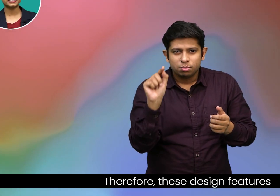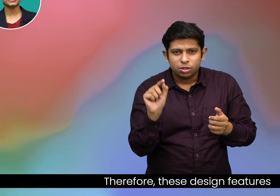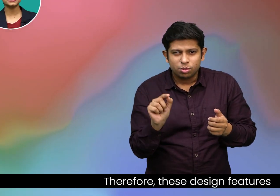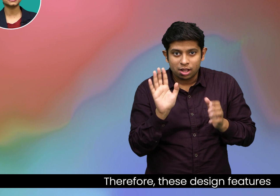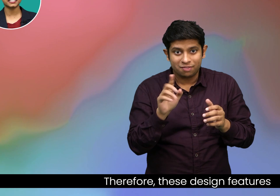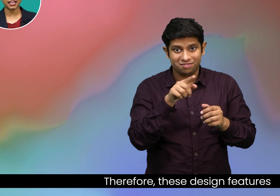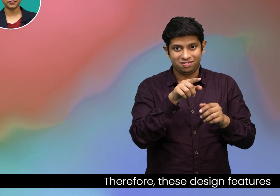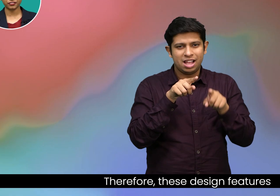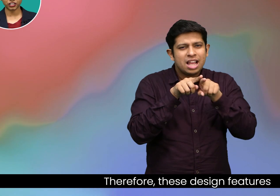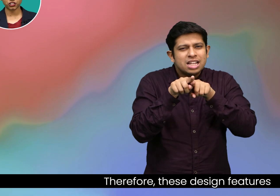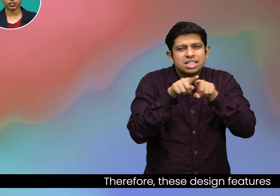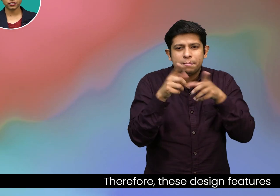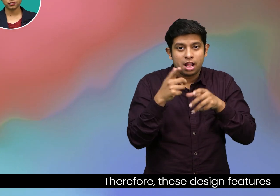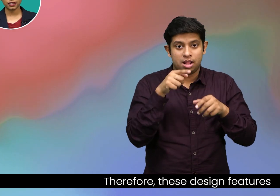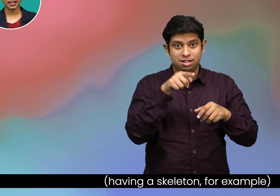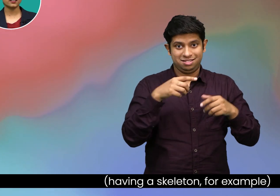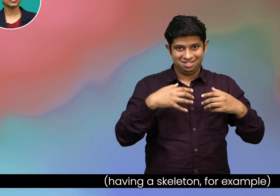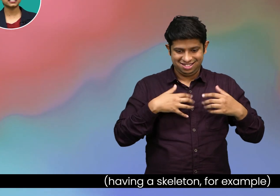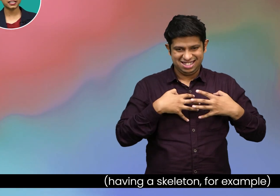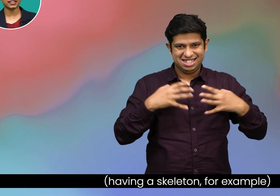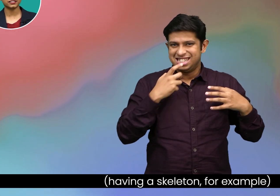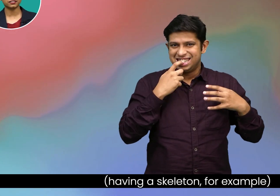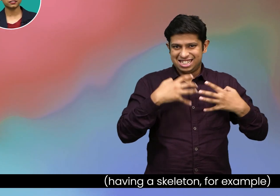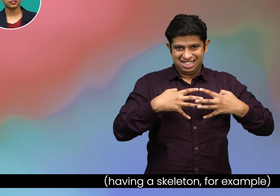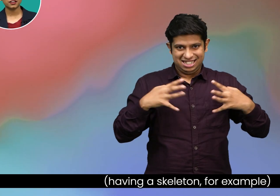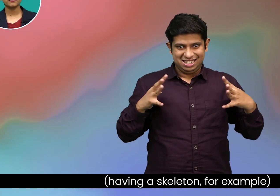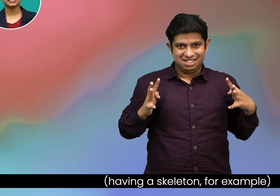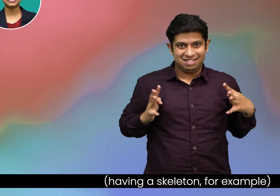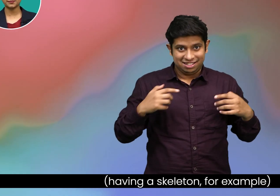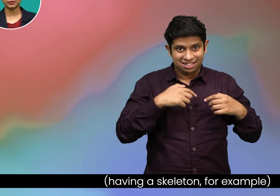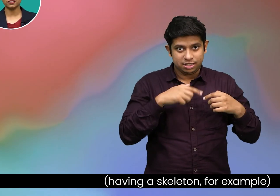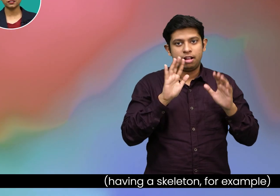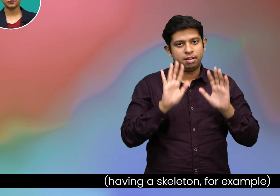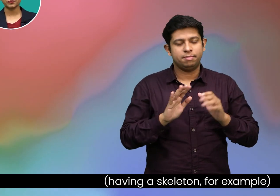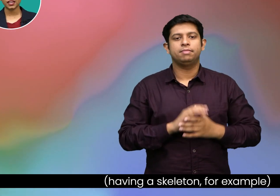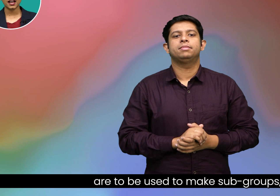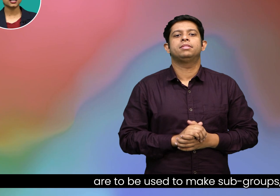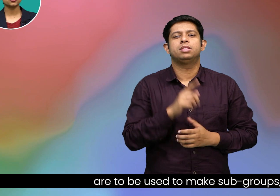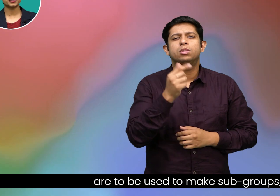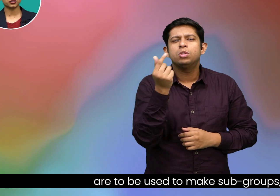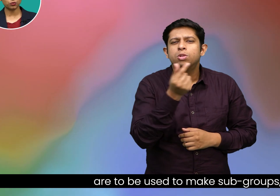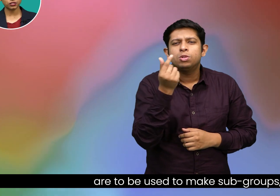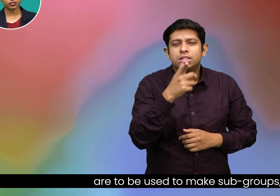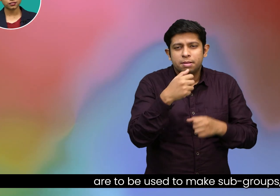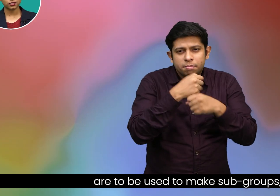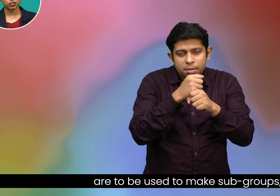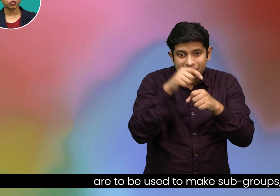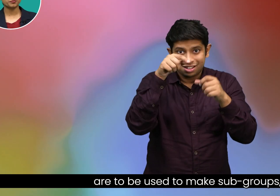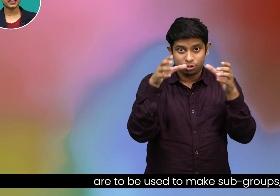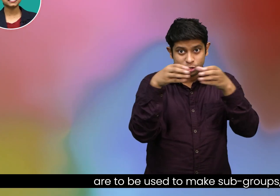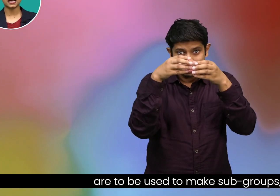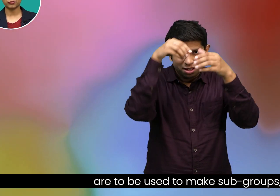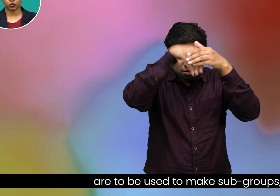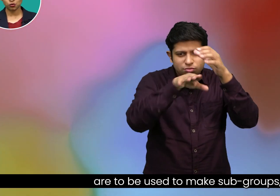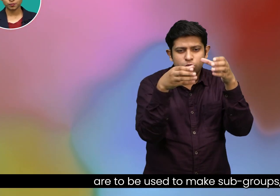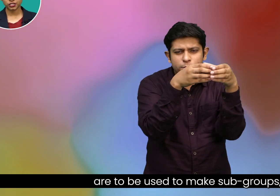Therefore, these design features having a skeleton, for example, are to be used to